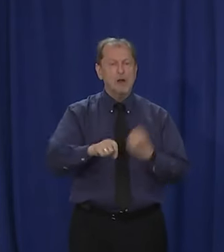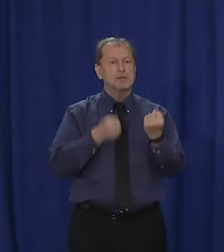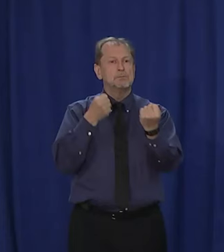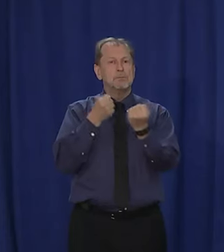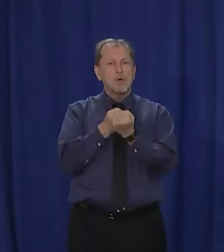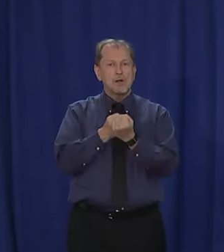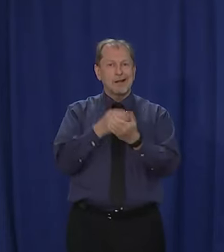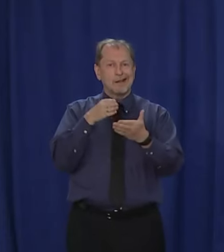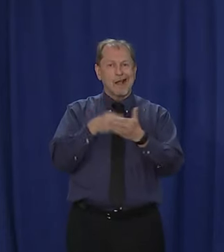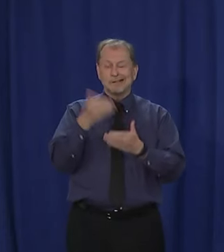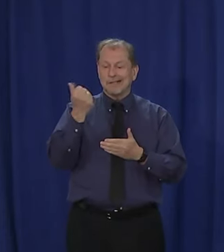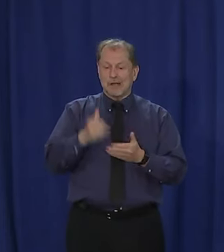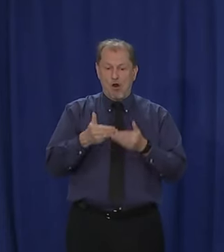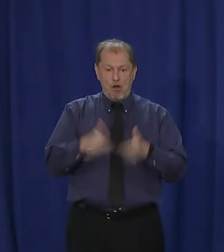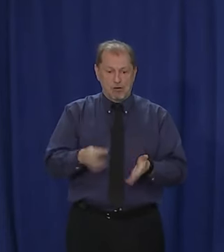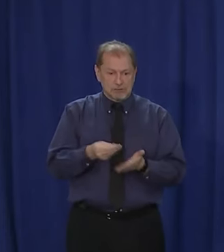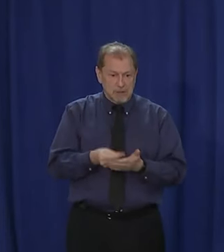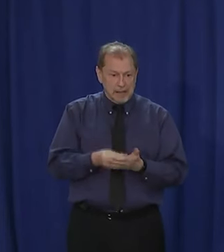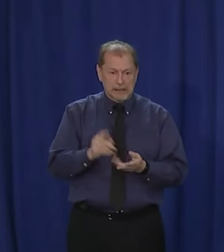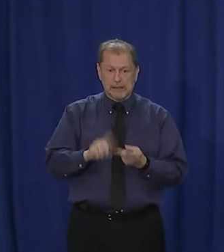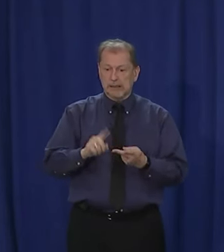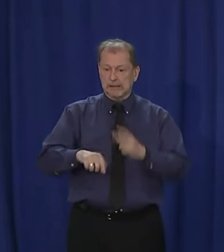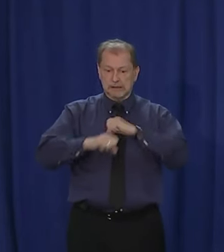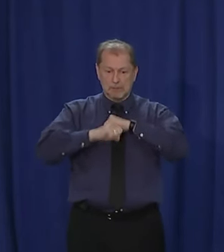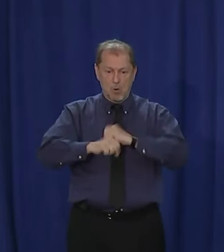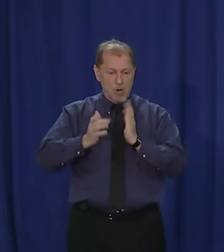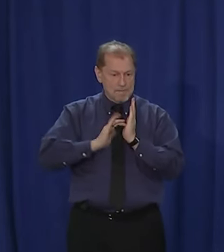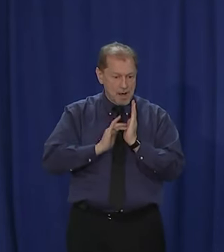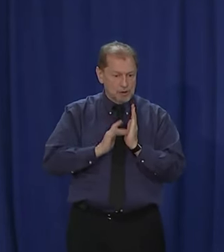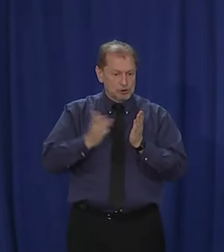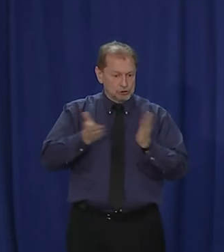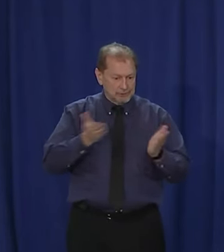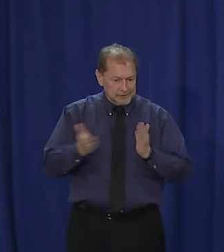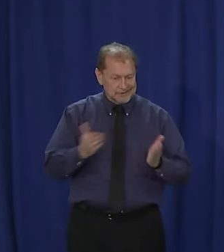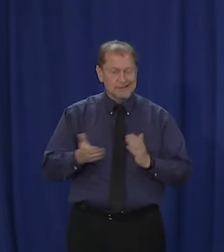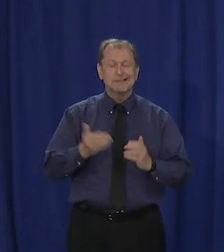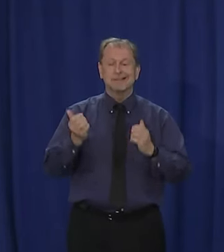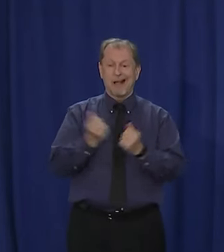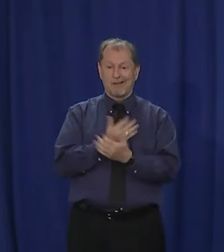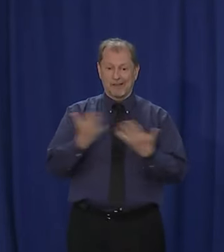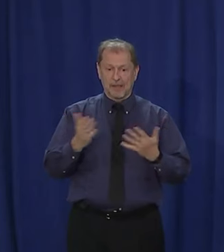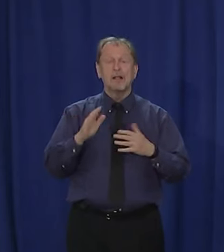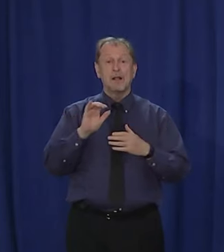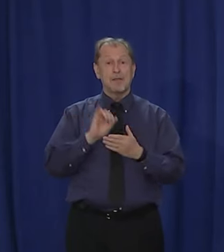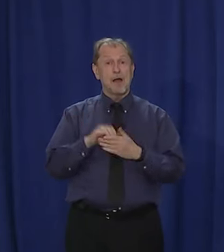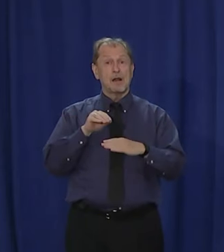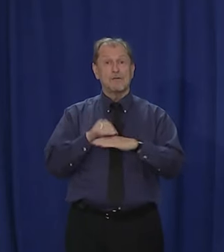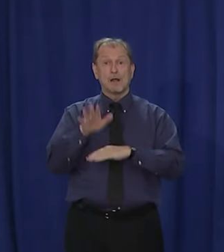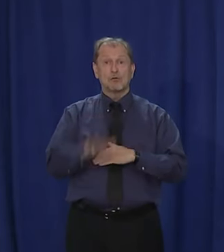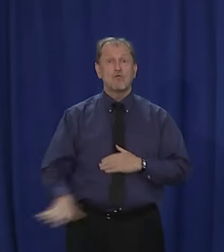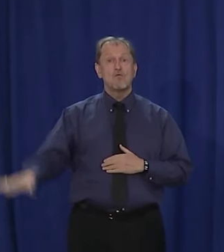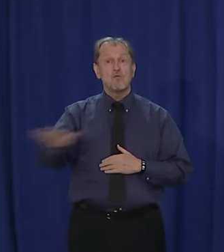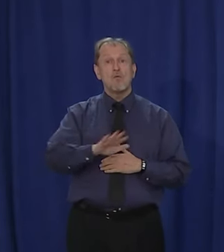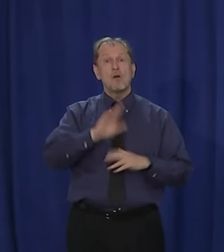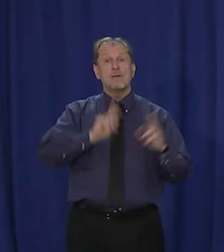the economic fallout of this terrible disease, both of which have impacted our entire city.